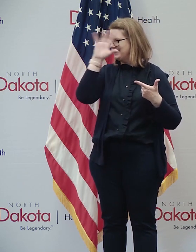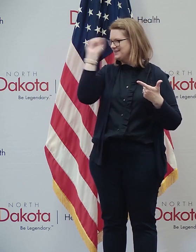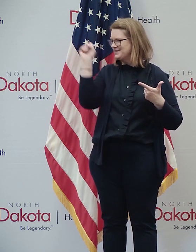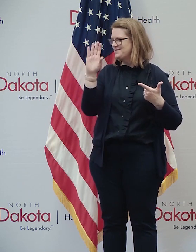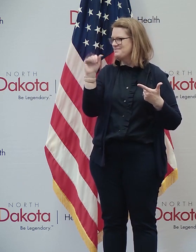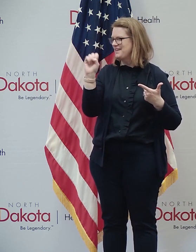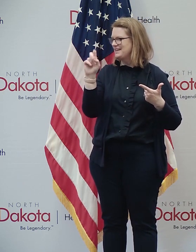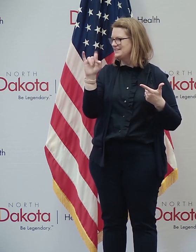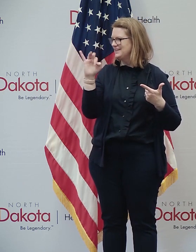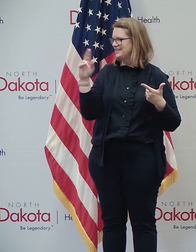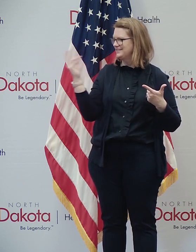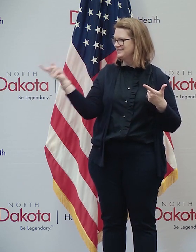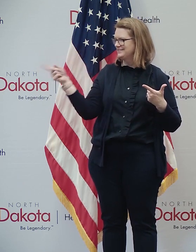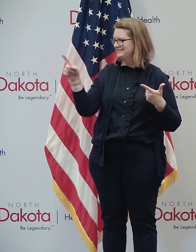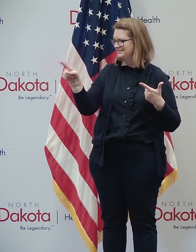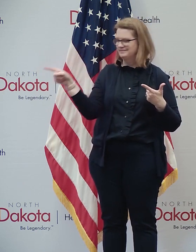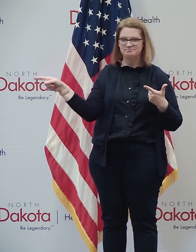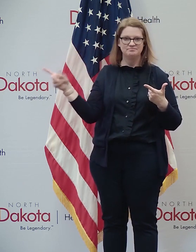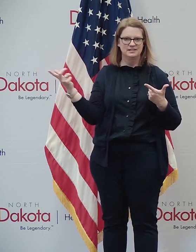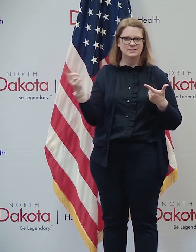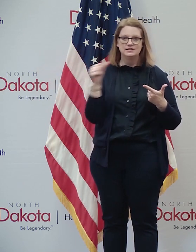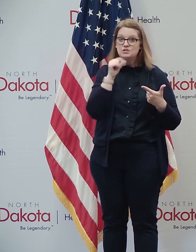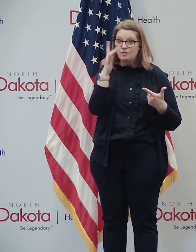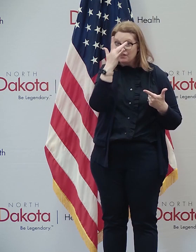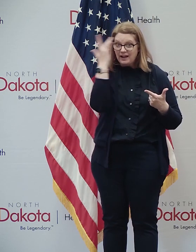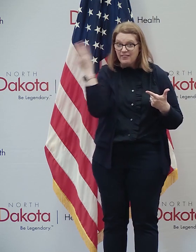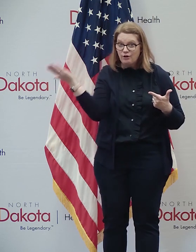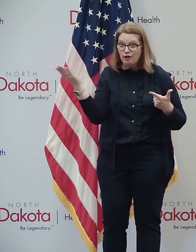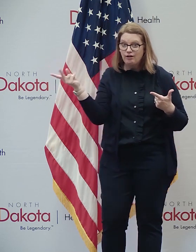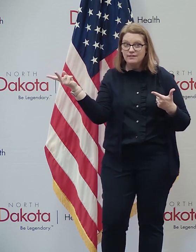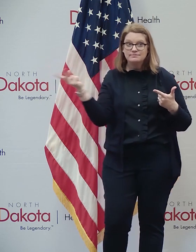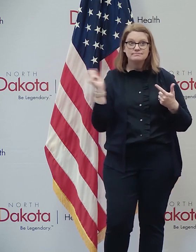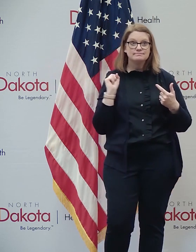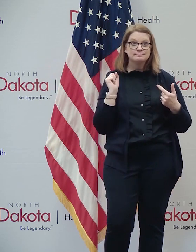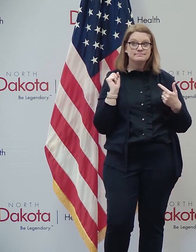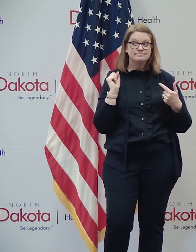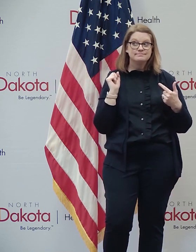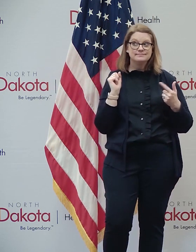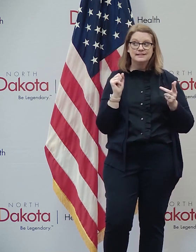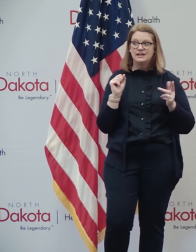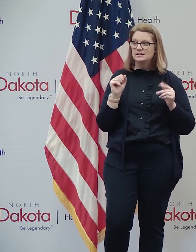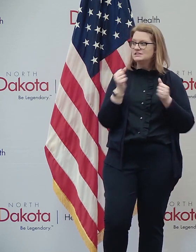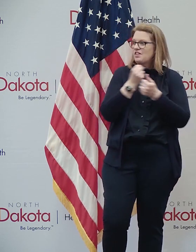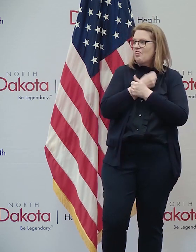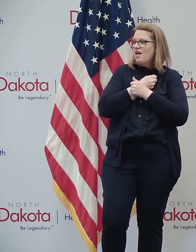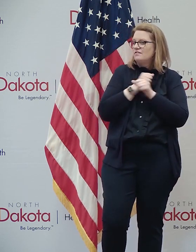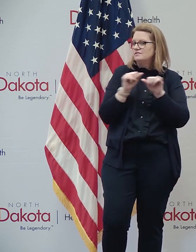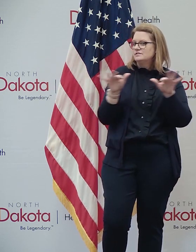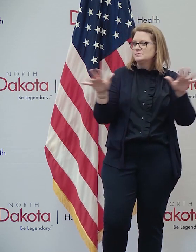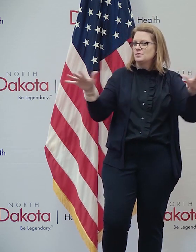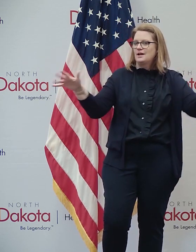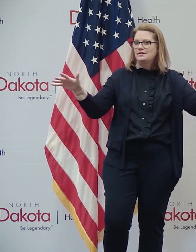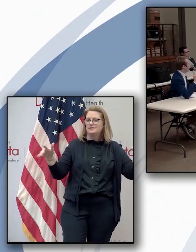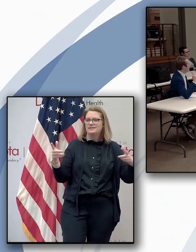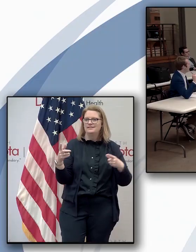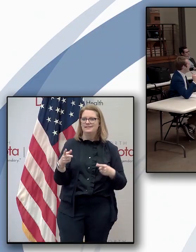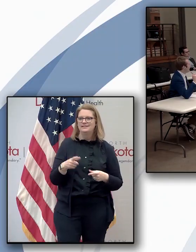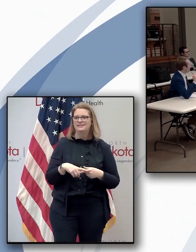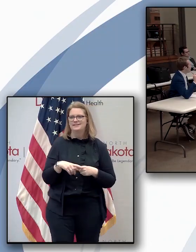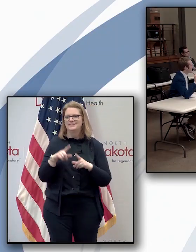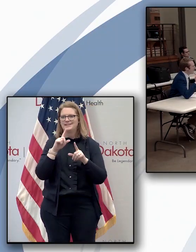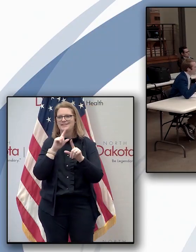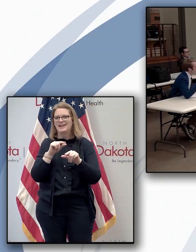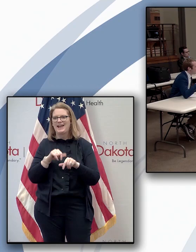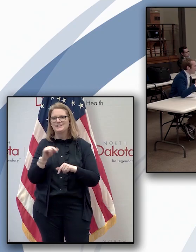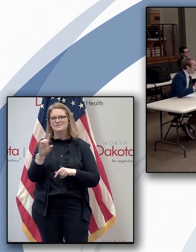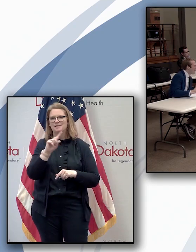here, so I think we'd want to get that information out. And I want to remind everybody here, we've got Chris Jones